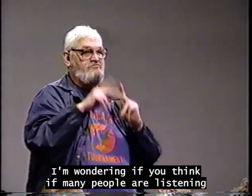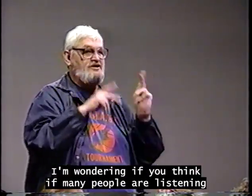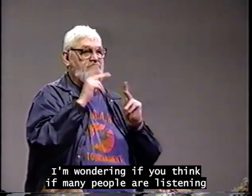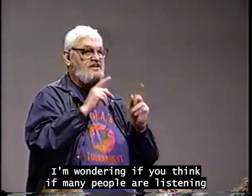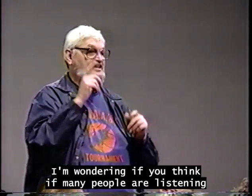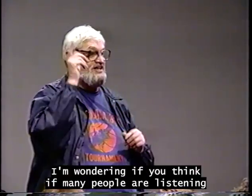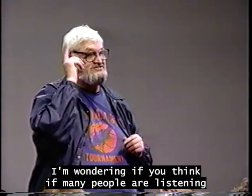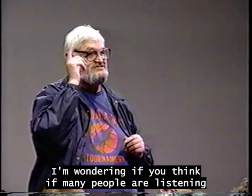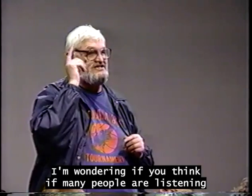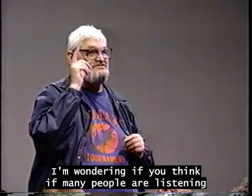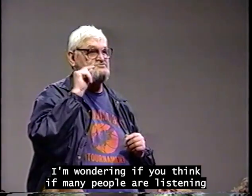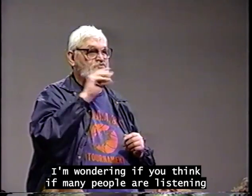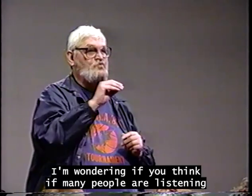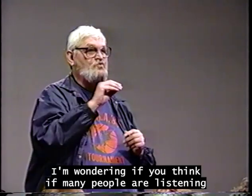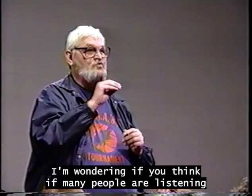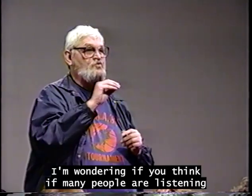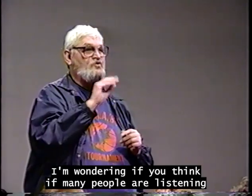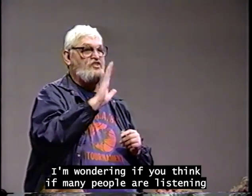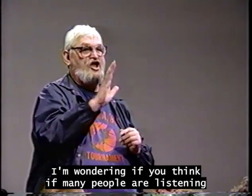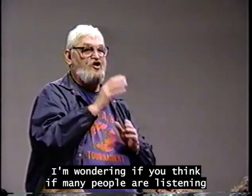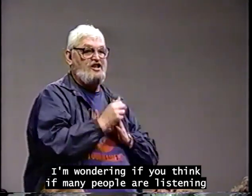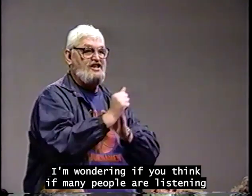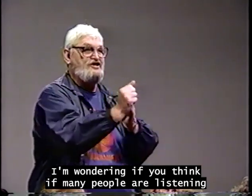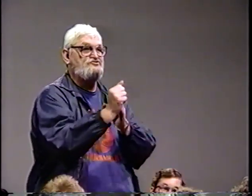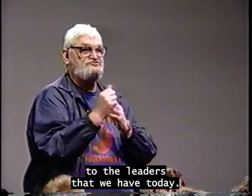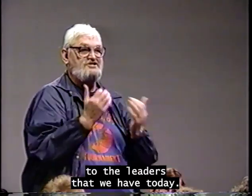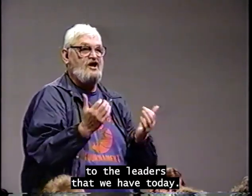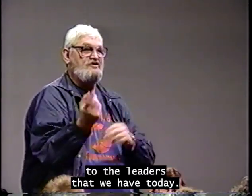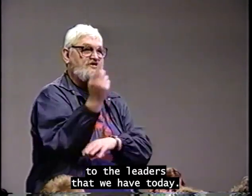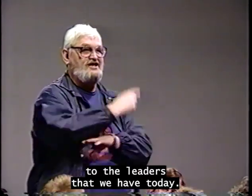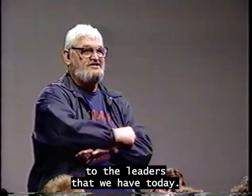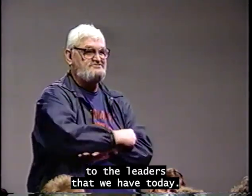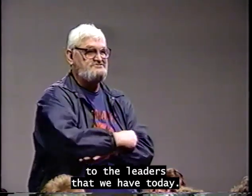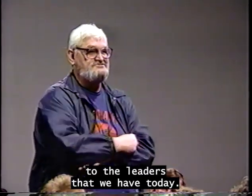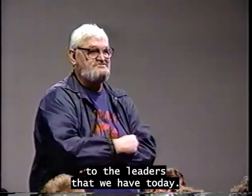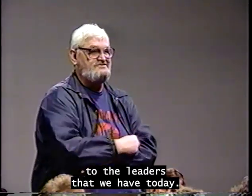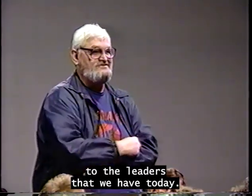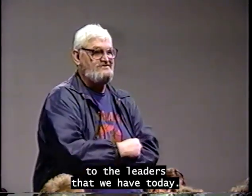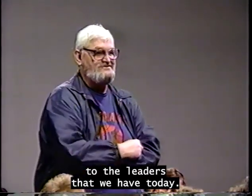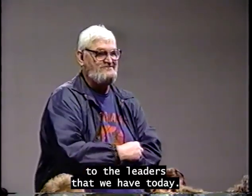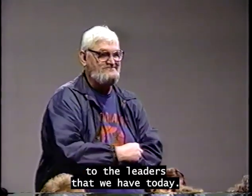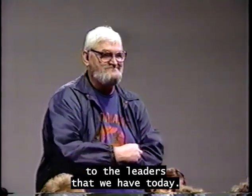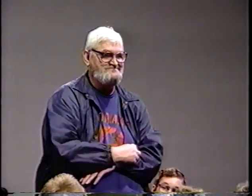if many people are listening to the leaders that we have today.